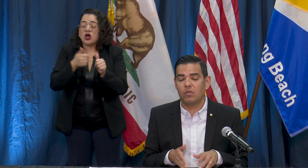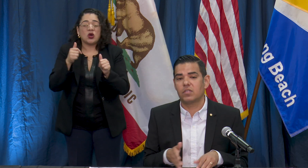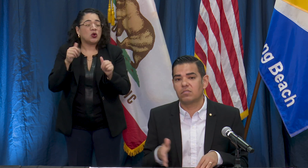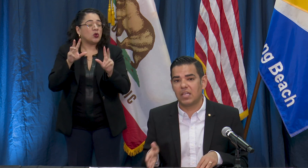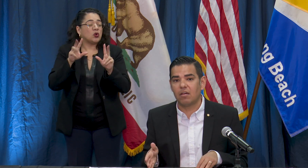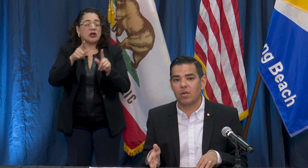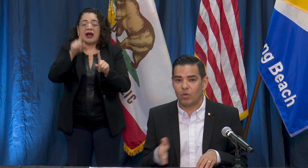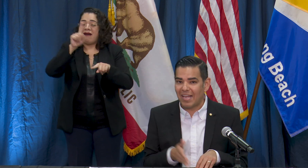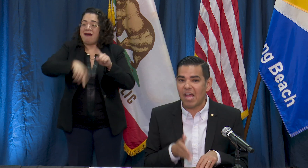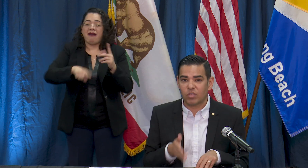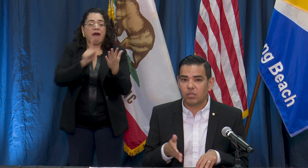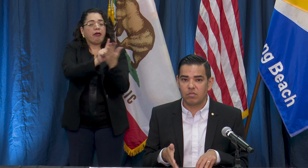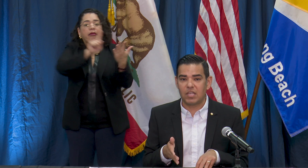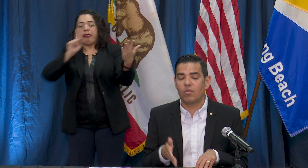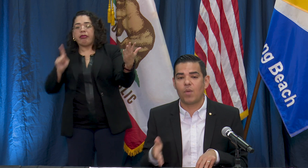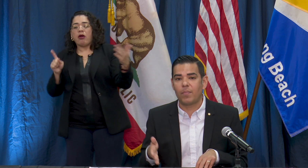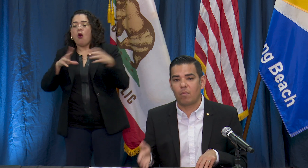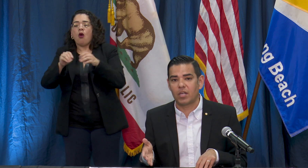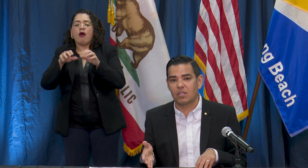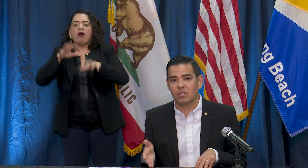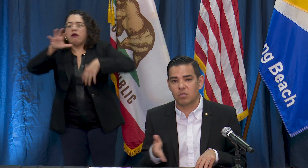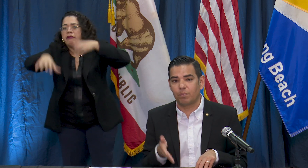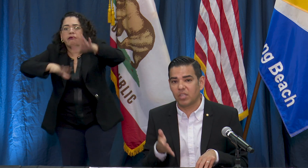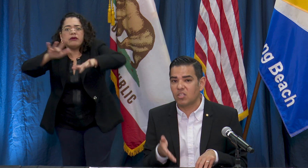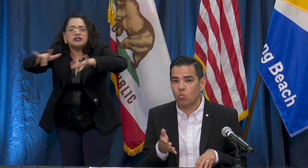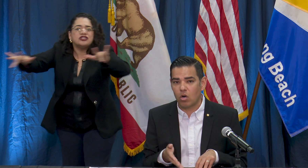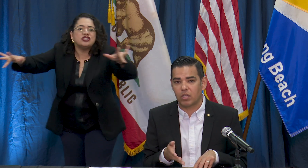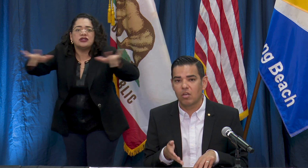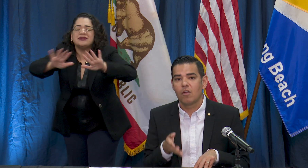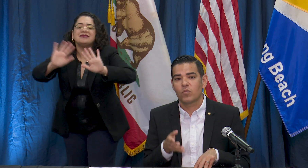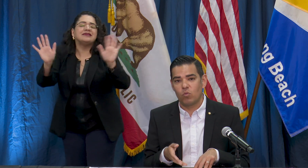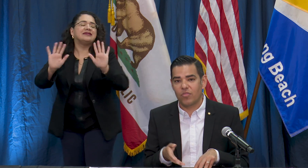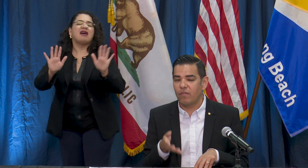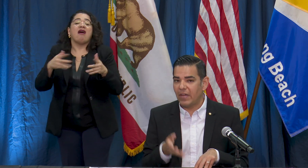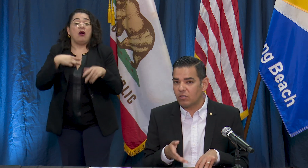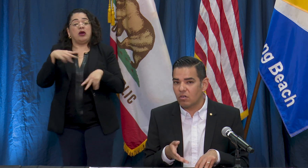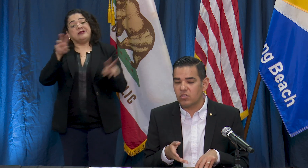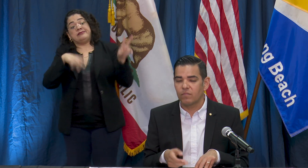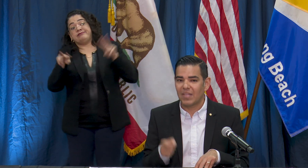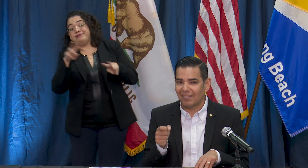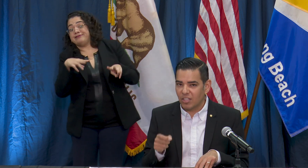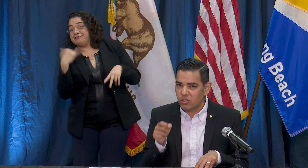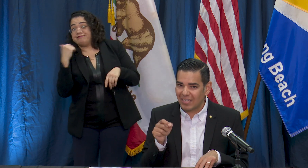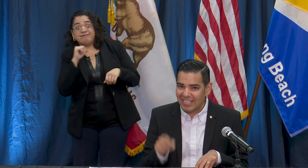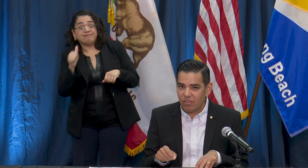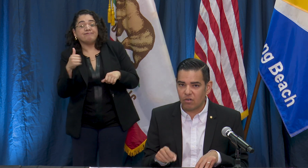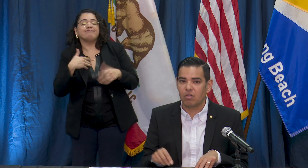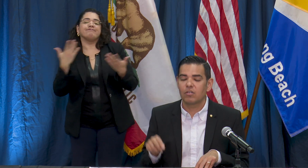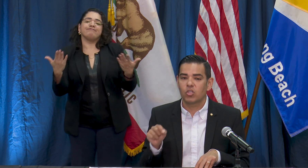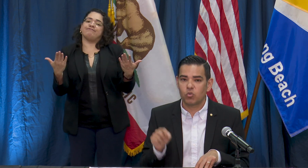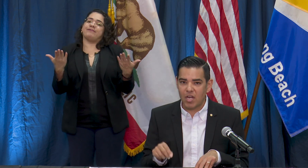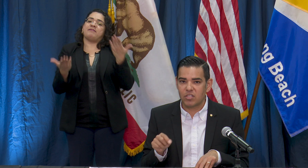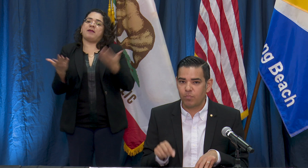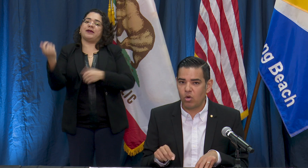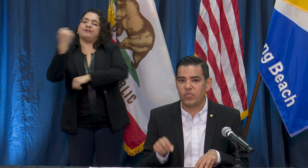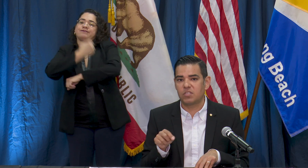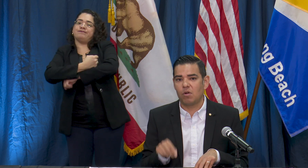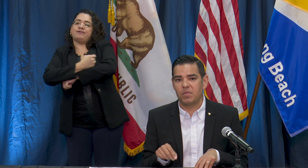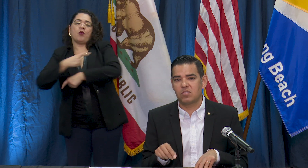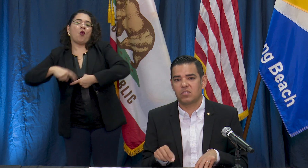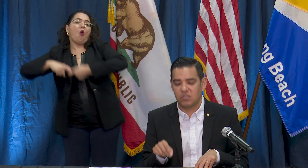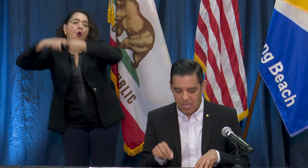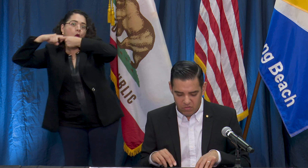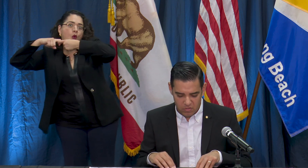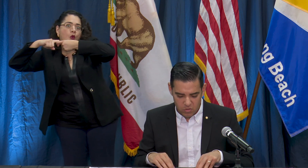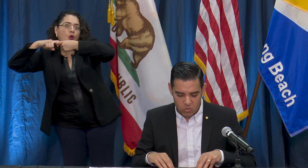have to close those down, and we're going to have to close down the pop-up markets. And so please work with the vendors, and let's together try to support these